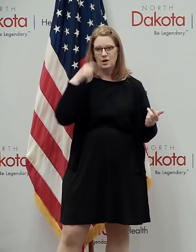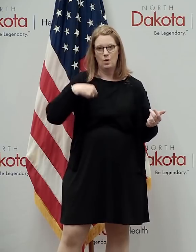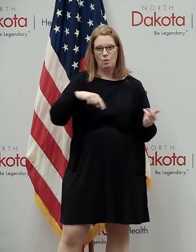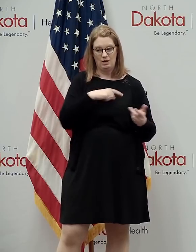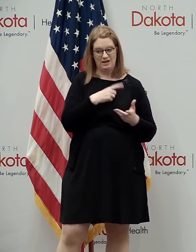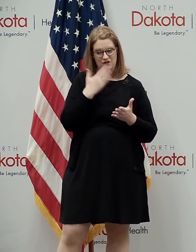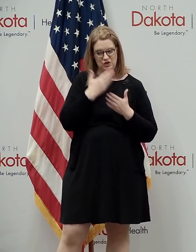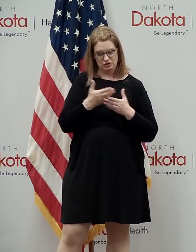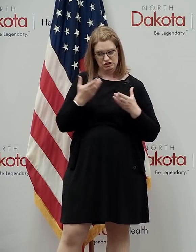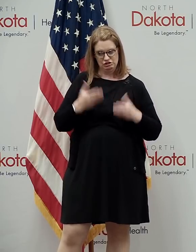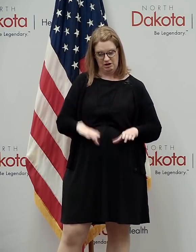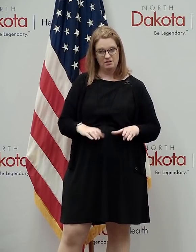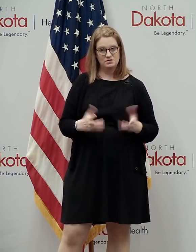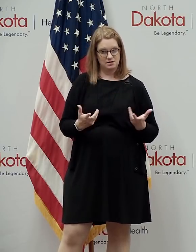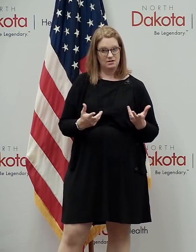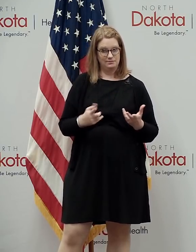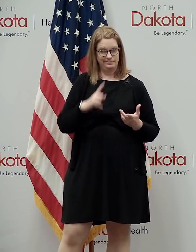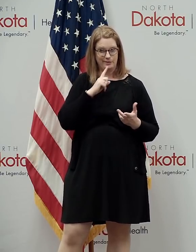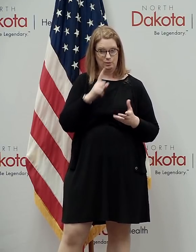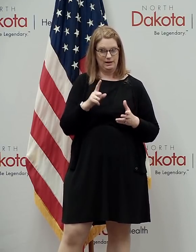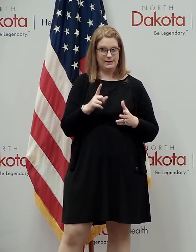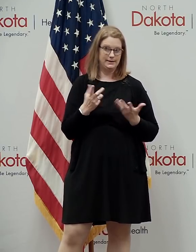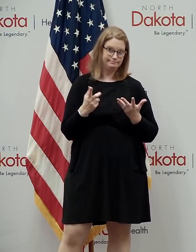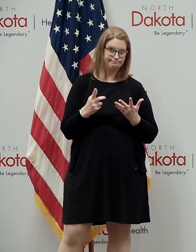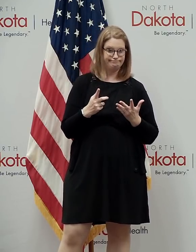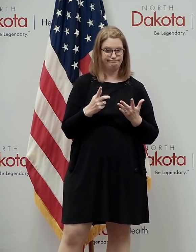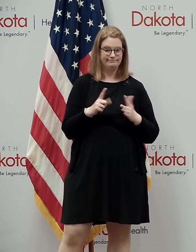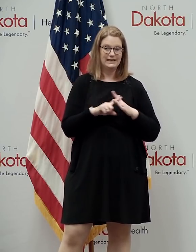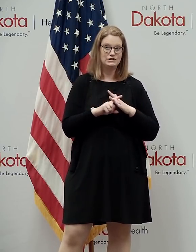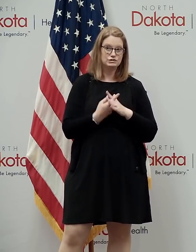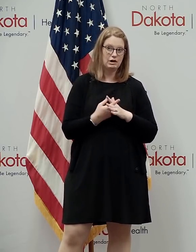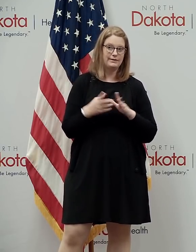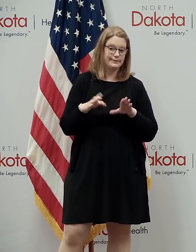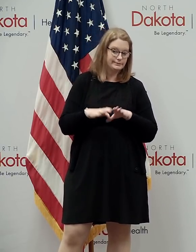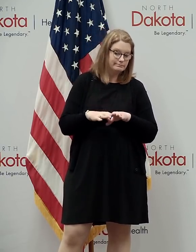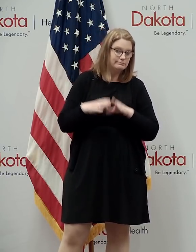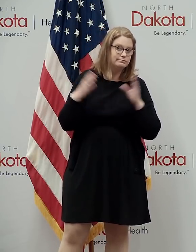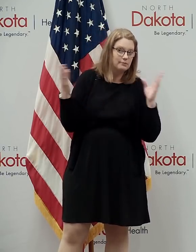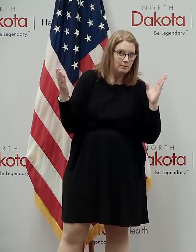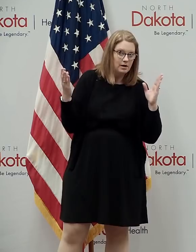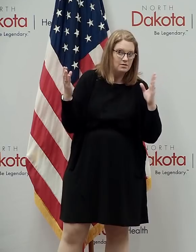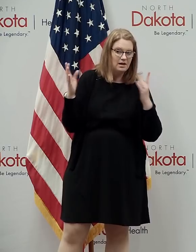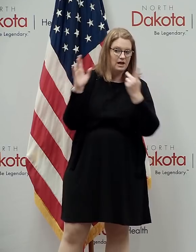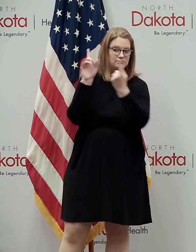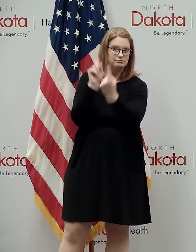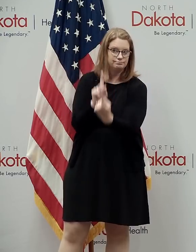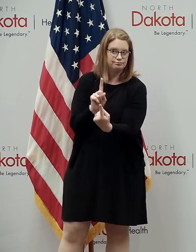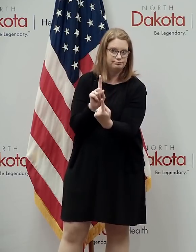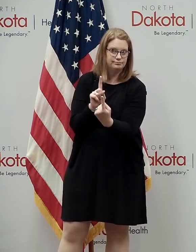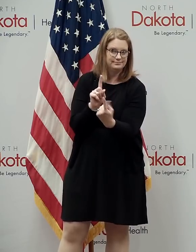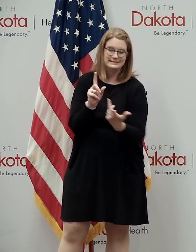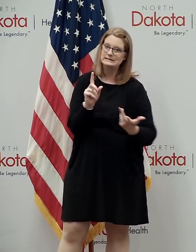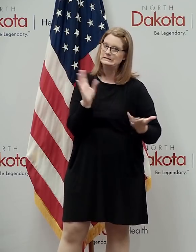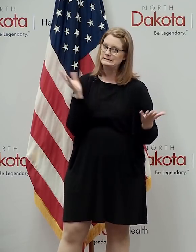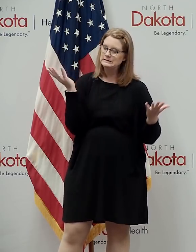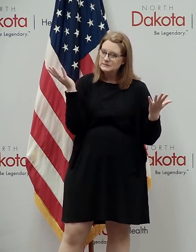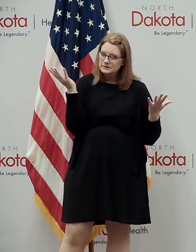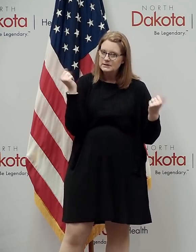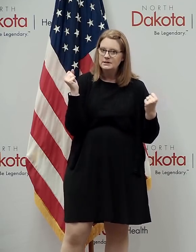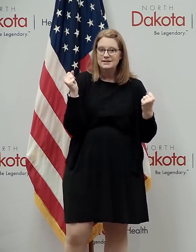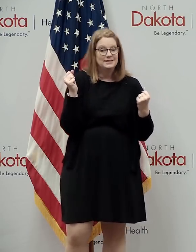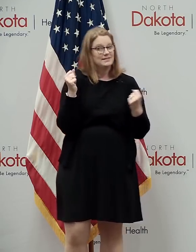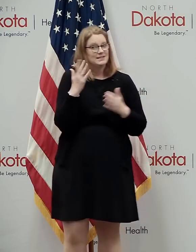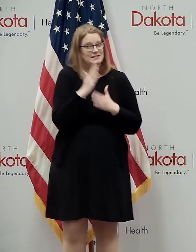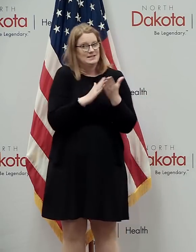of anybody of getting back into physical education in the fall. But it'll again, and there are some